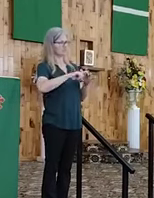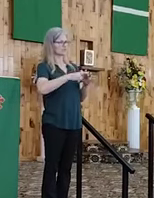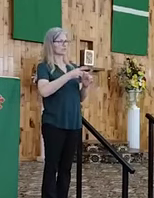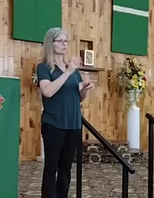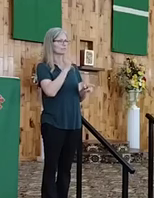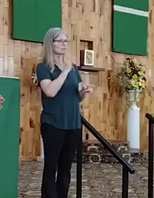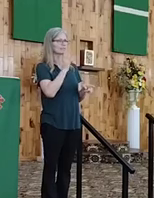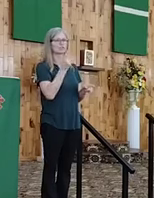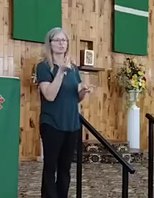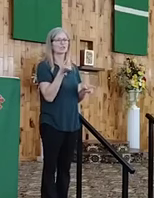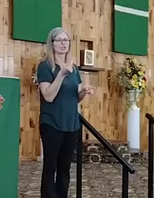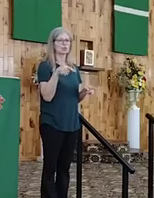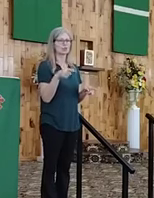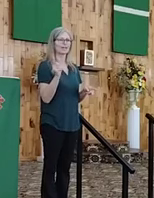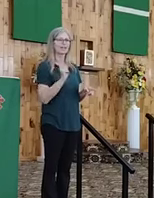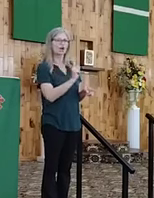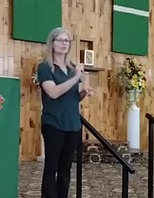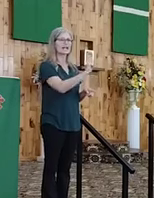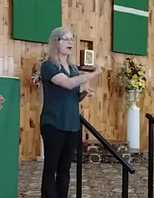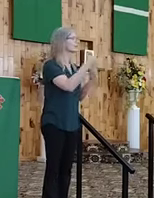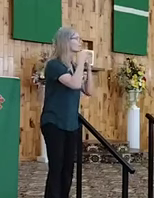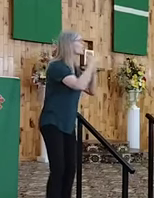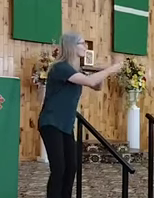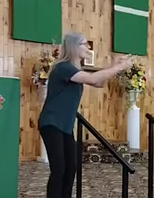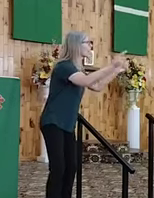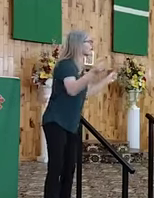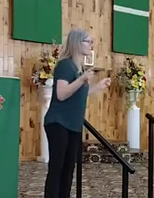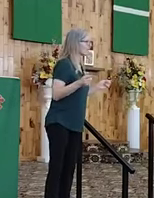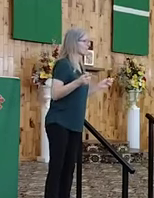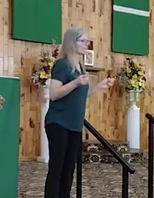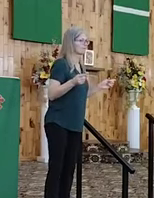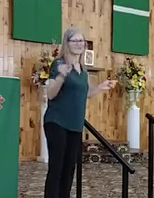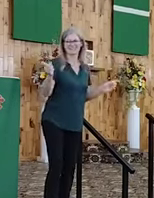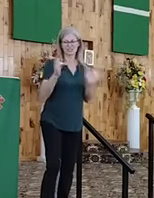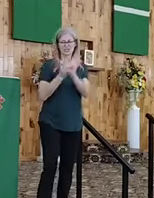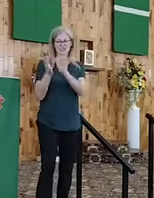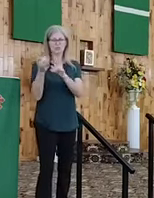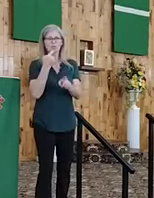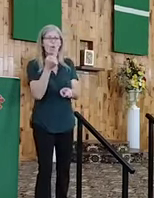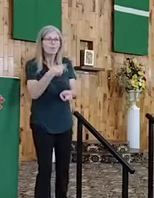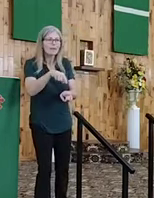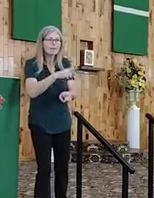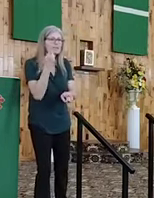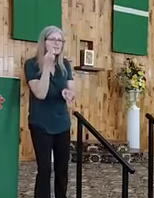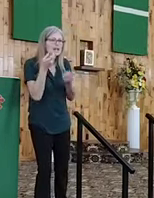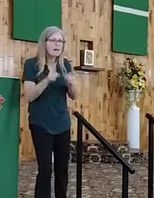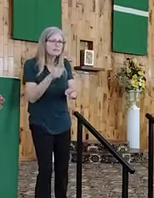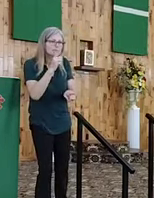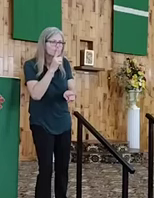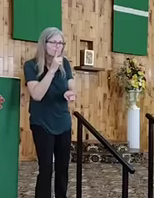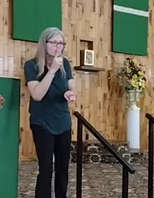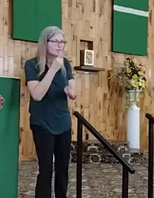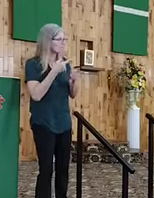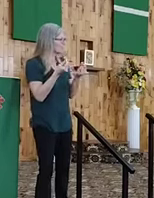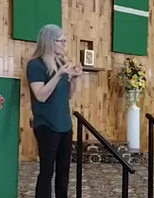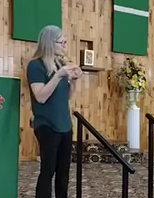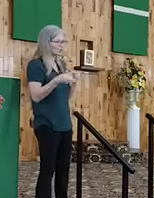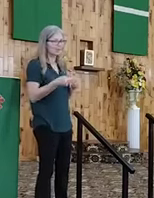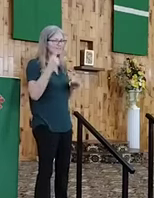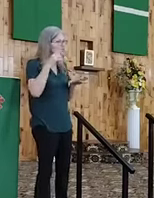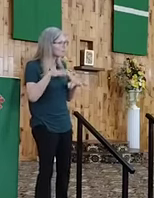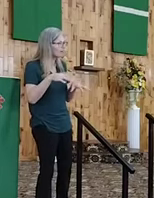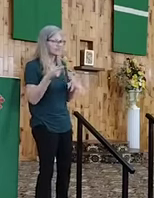out to proclaim. He's excited. And he proclaims the good news of salvation. When we leave church this morning, when